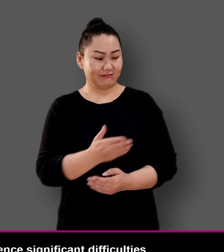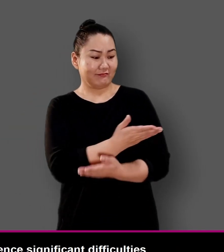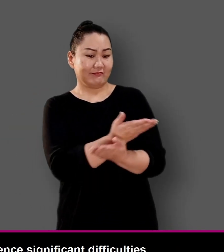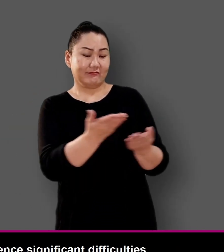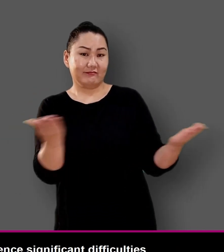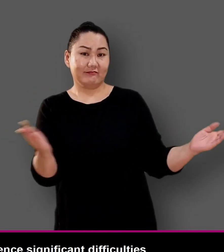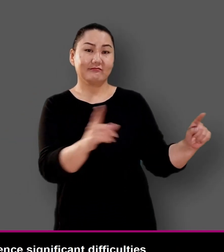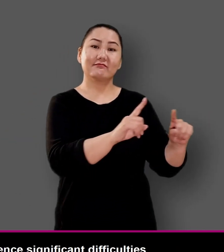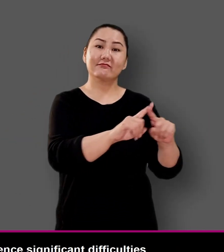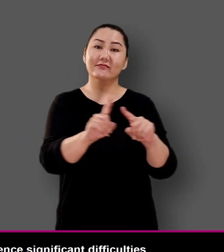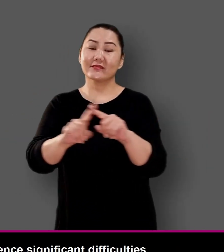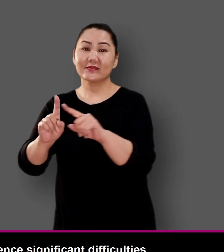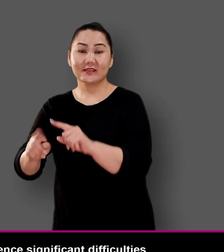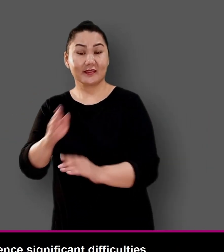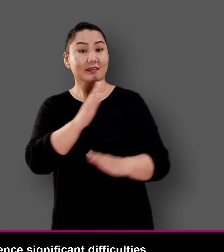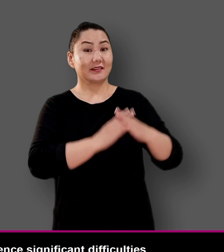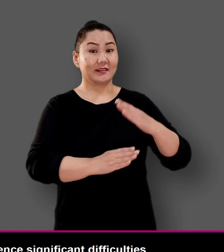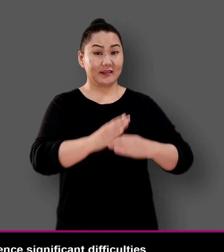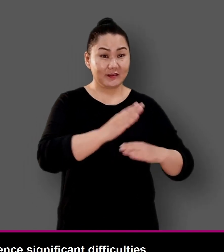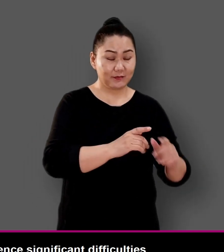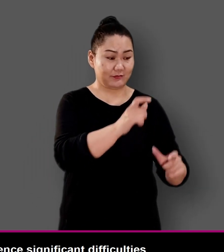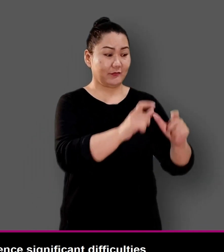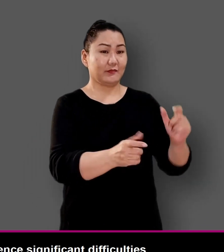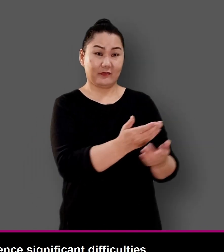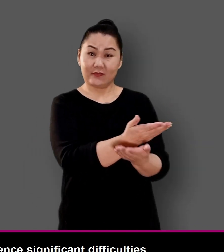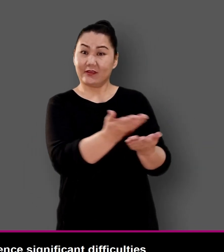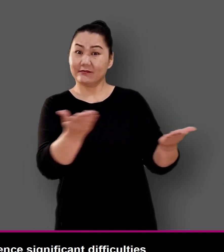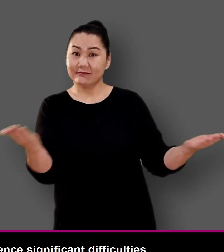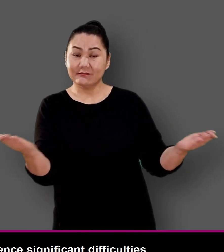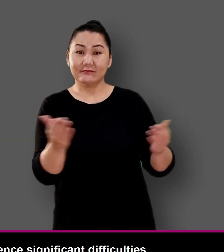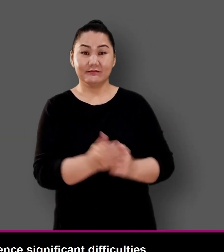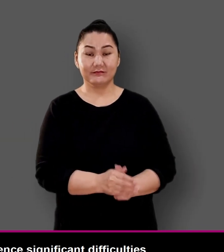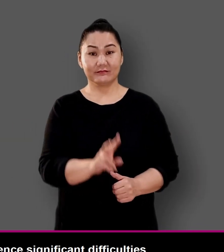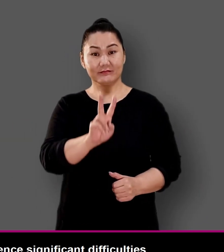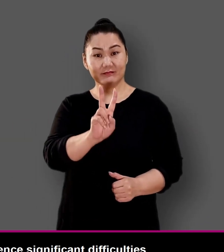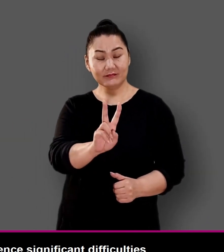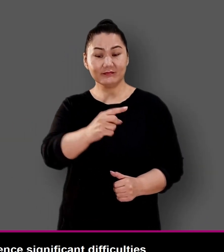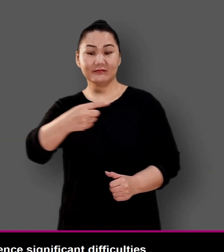Of which 2 to 4% experience significant difficulties